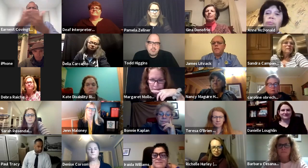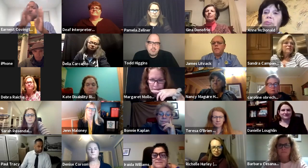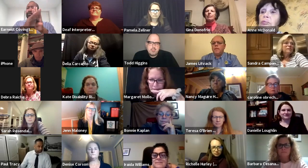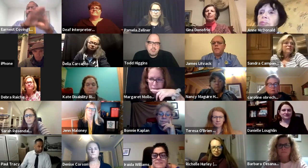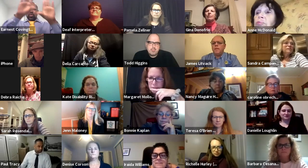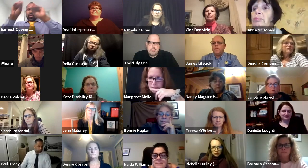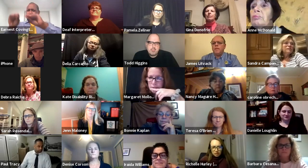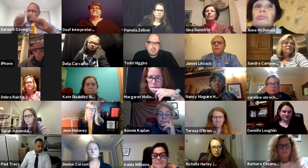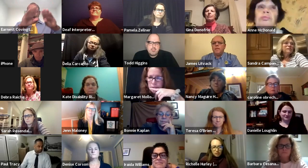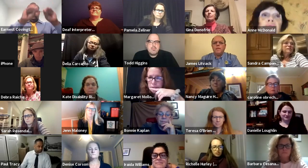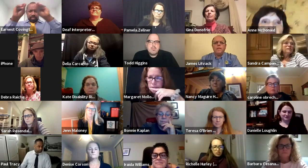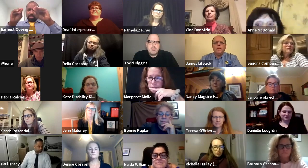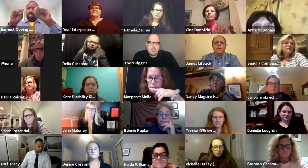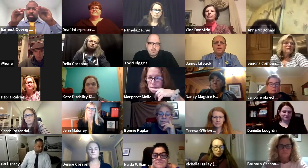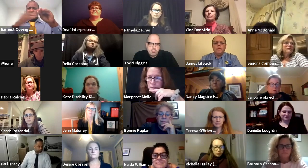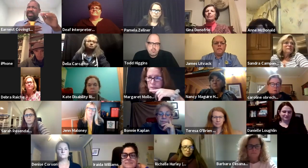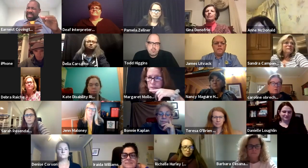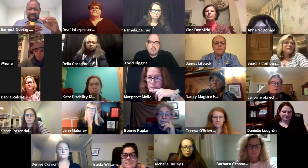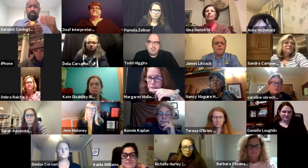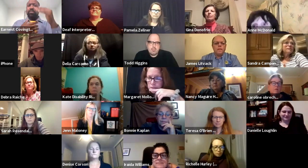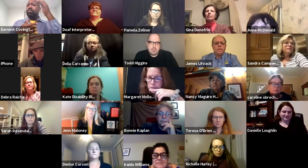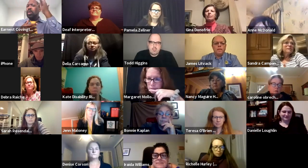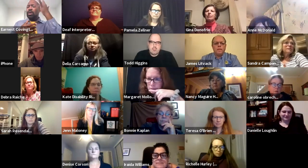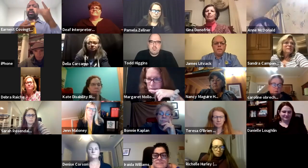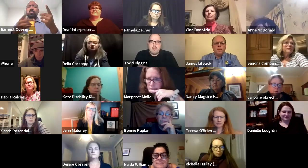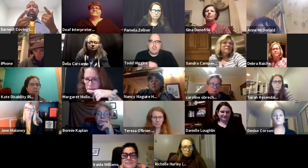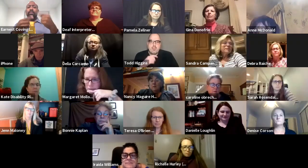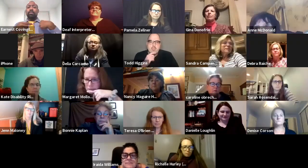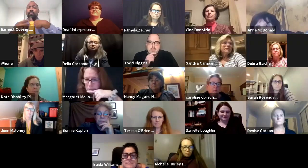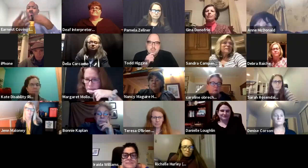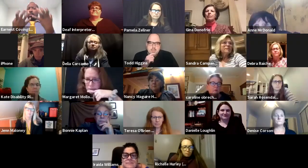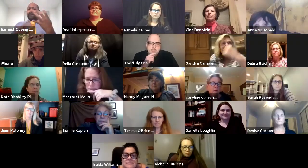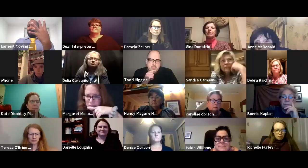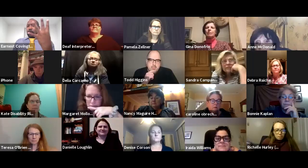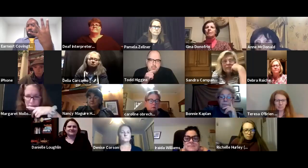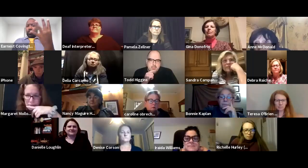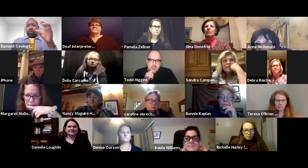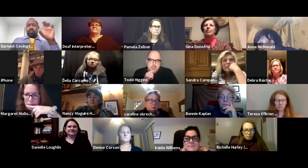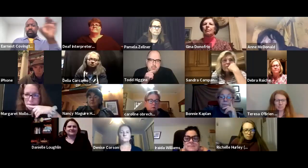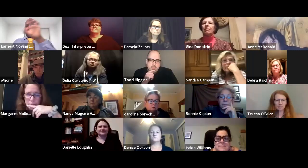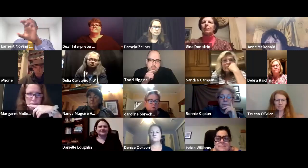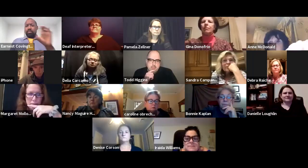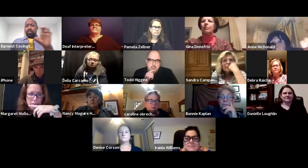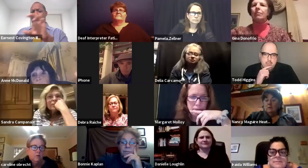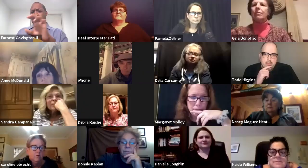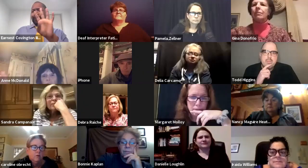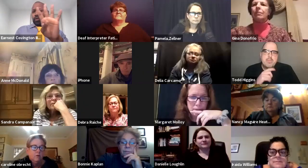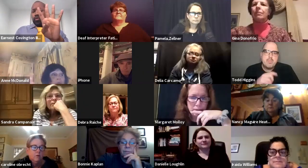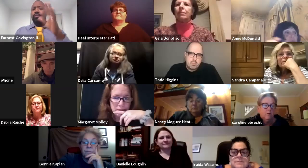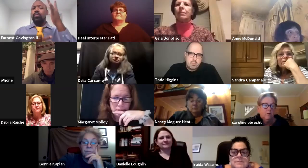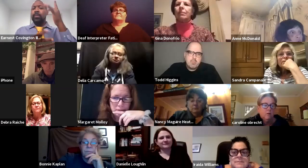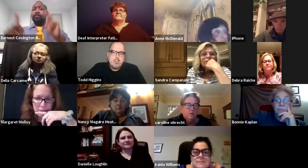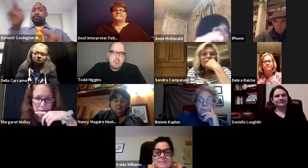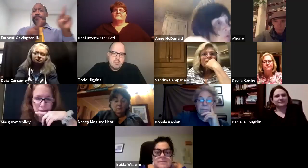if you don't mind, if you could all turn off your video cameras, please. The reason I'm asking you to do that is if we have